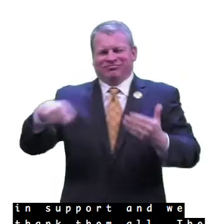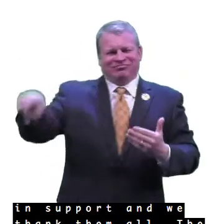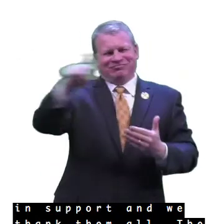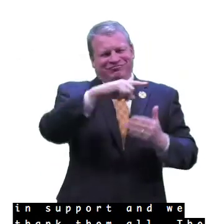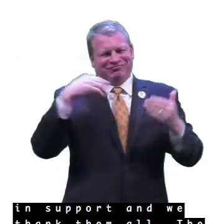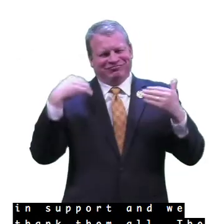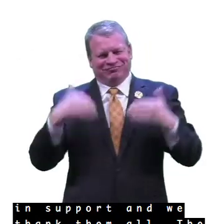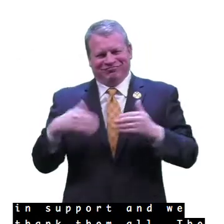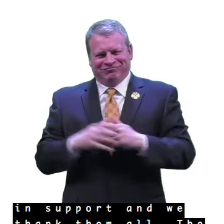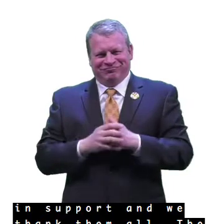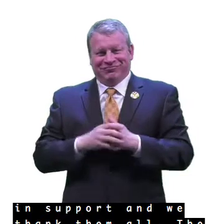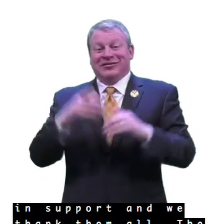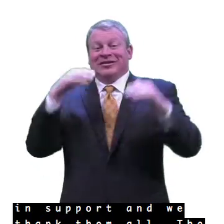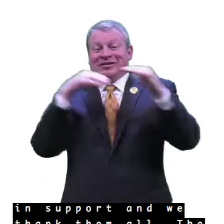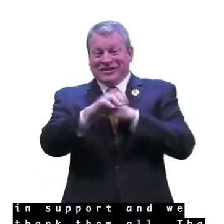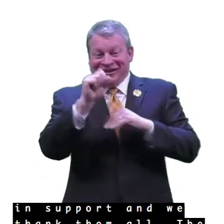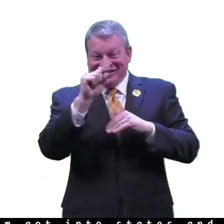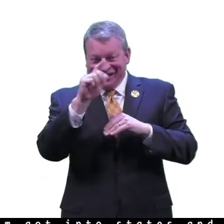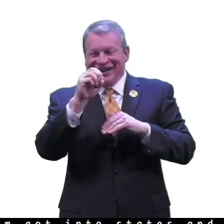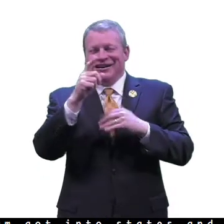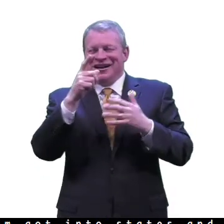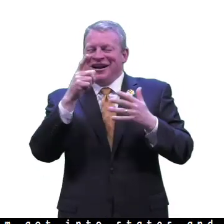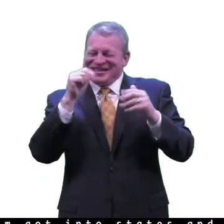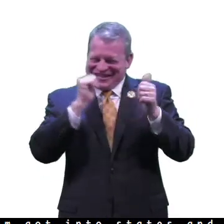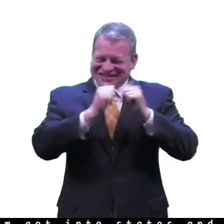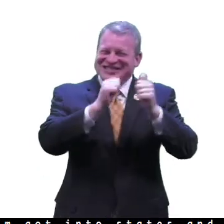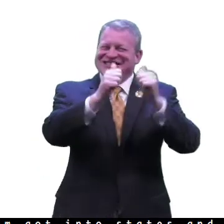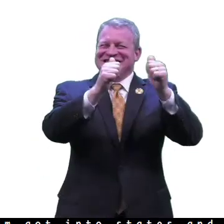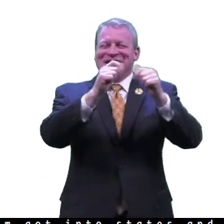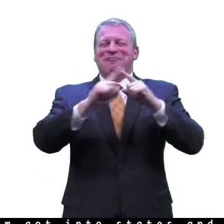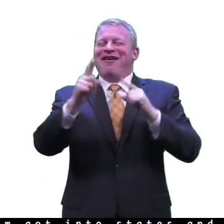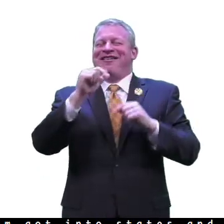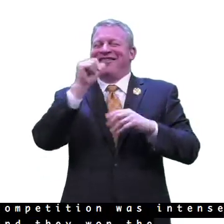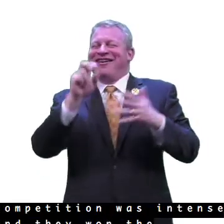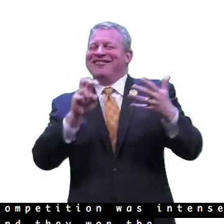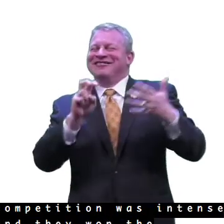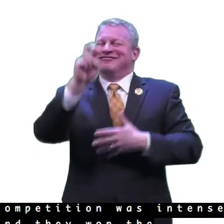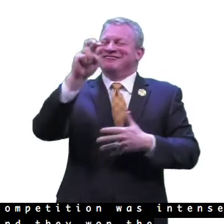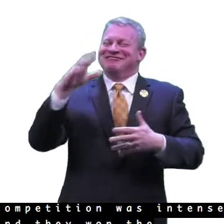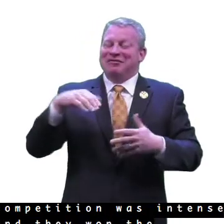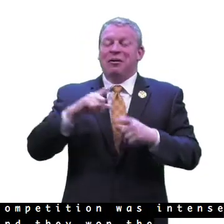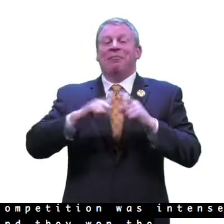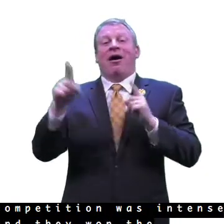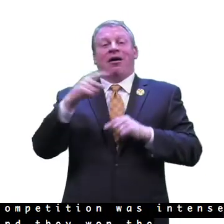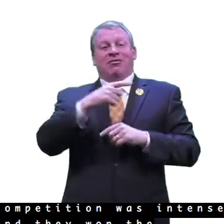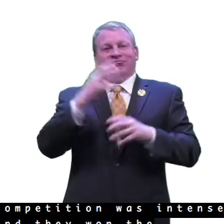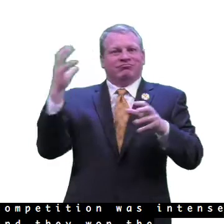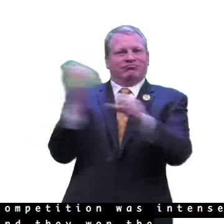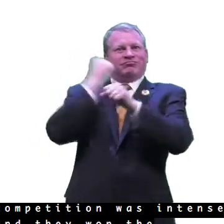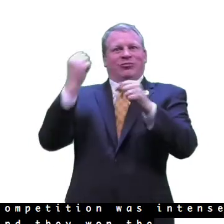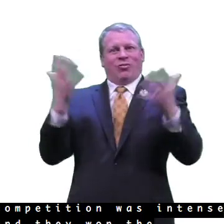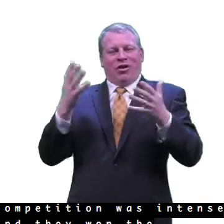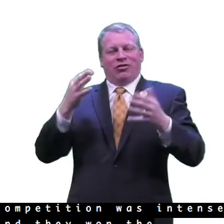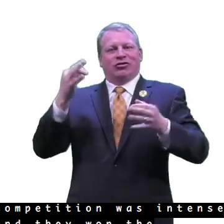all. The team got into the states, and the competition was intense. And they won